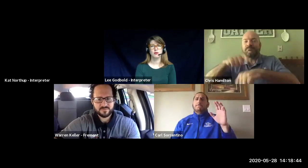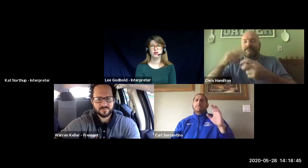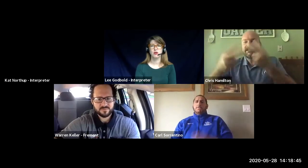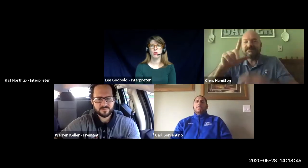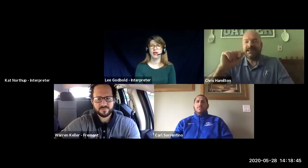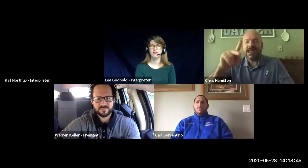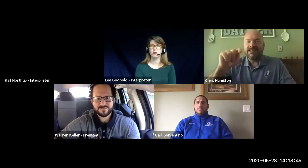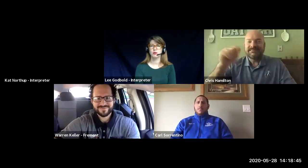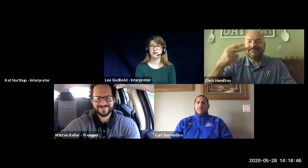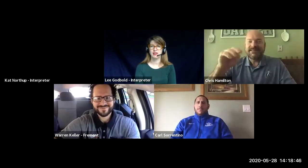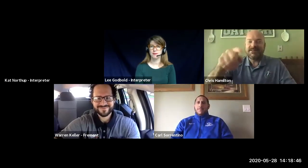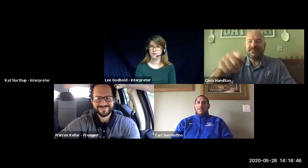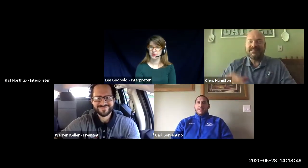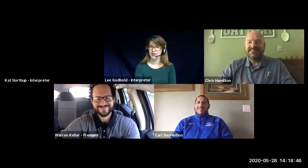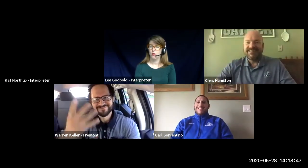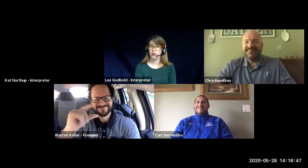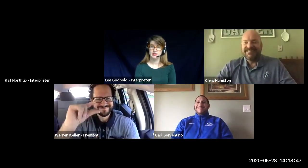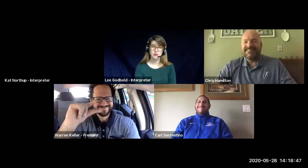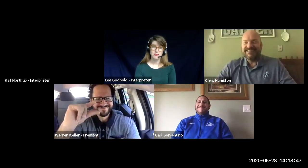opportunity while we have a little more downtime. Well, it seems you have